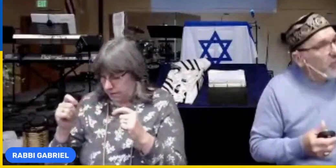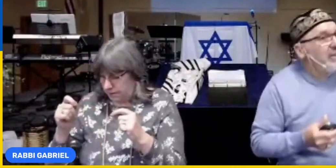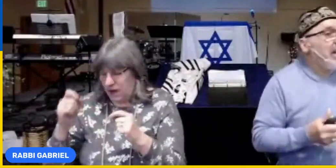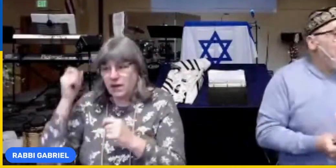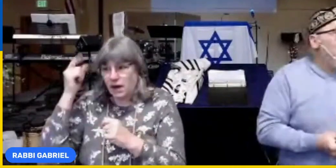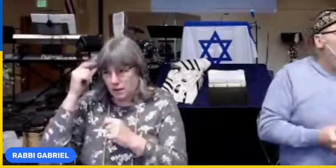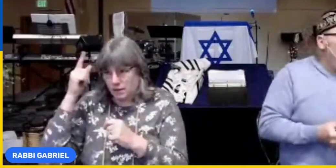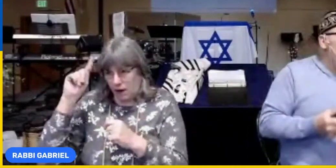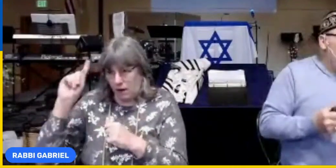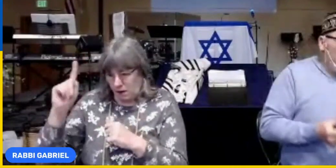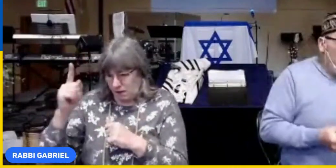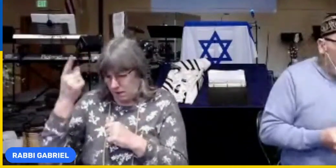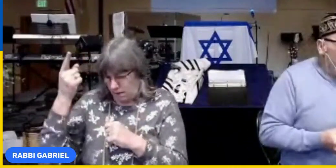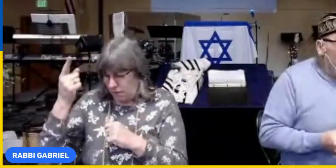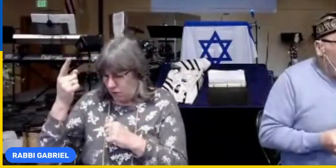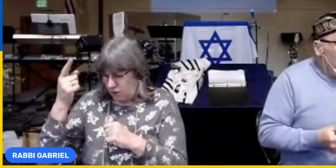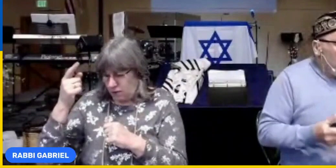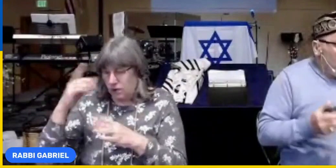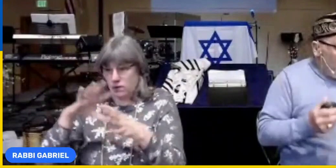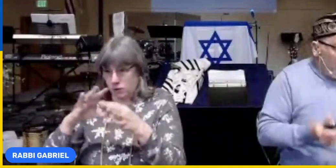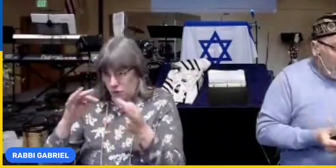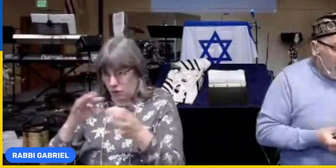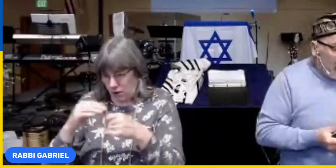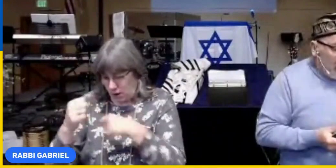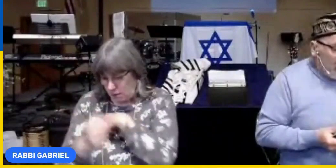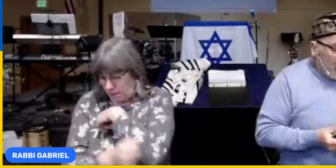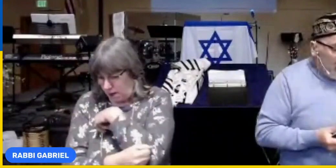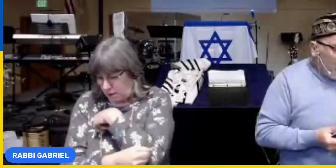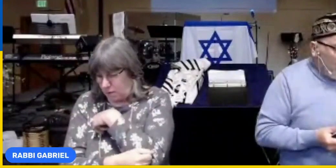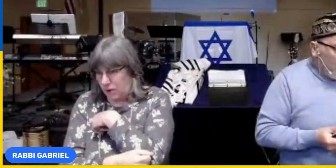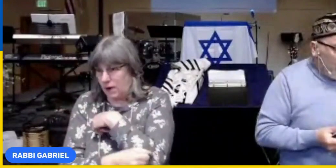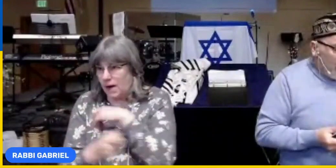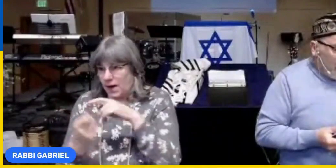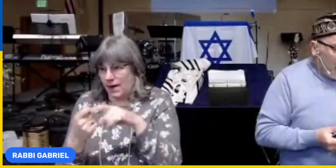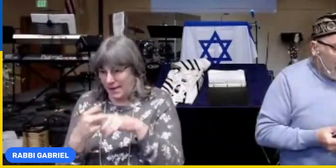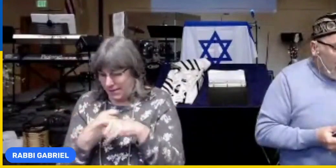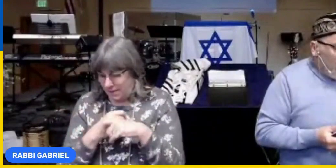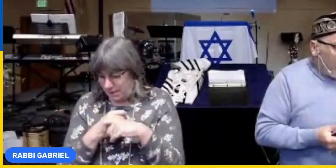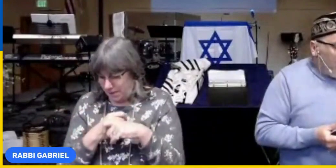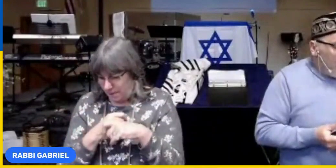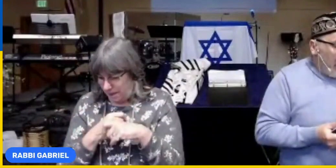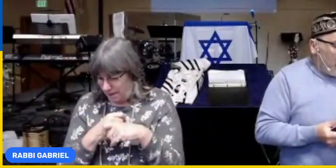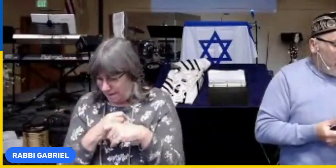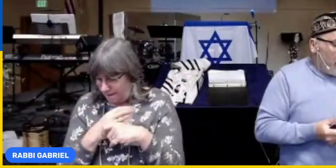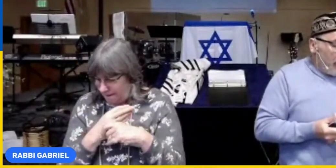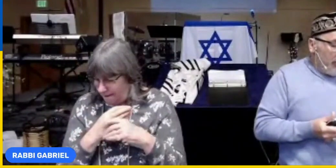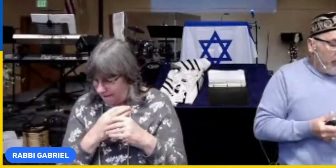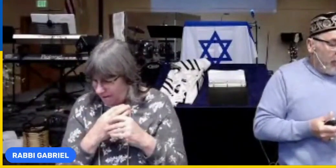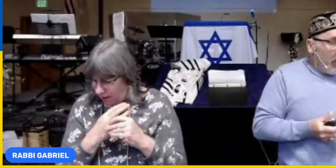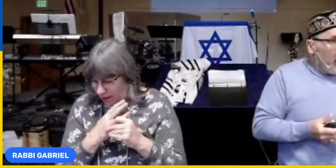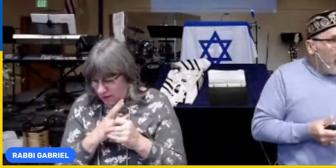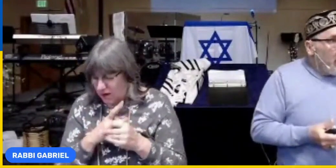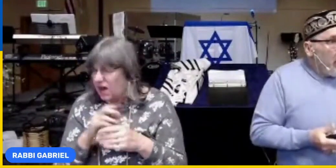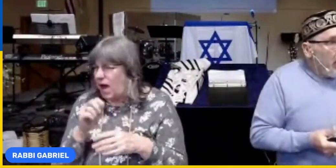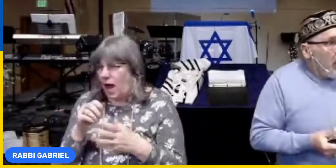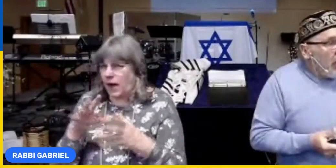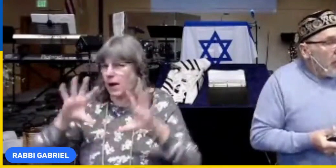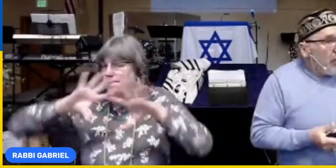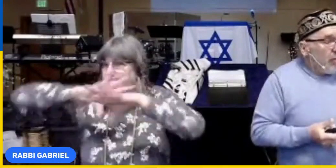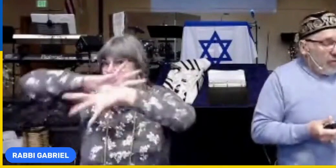cosmic understanding of the story of the Exodus, the first Passover,